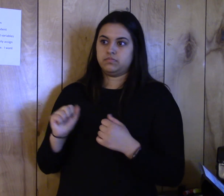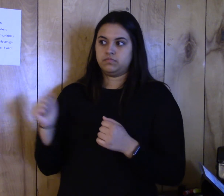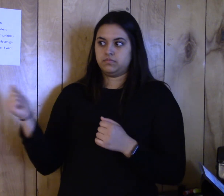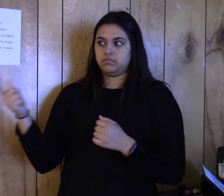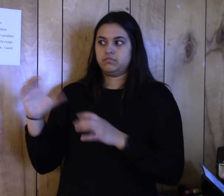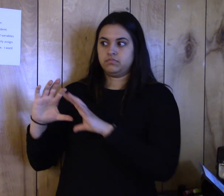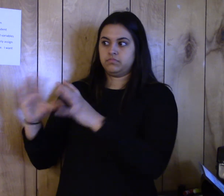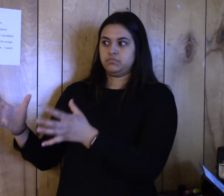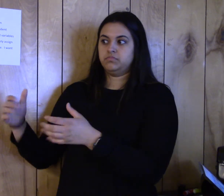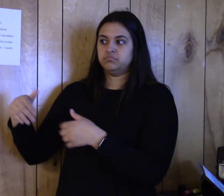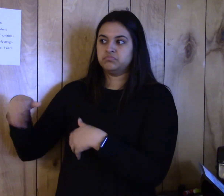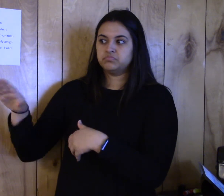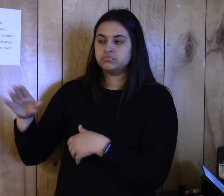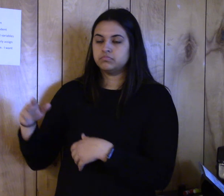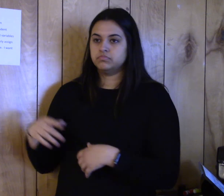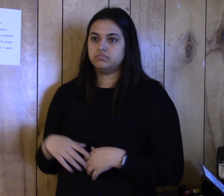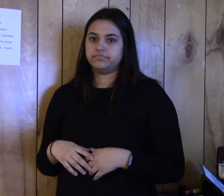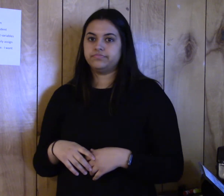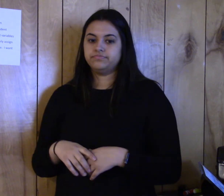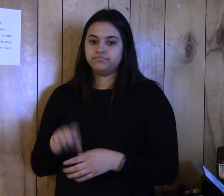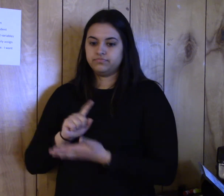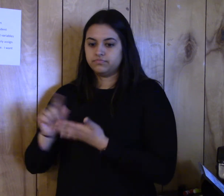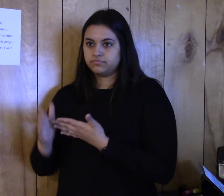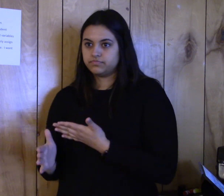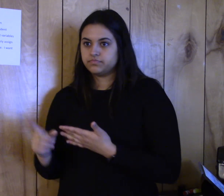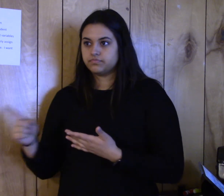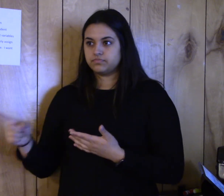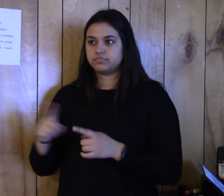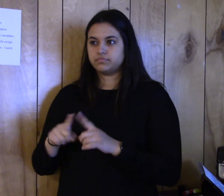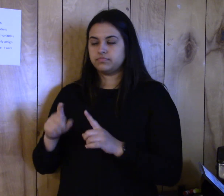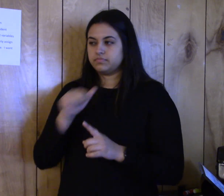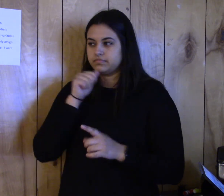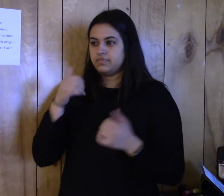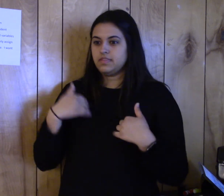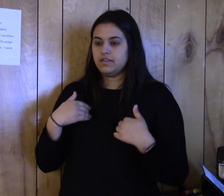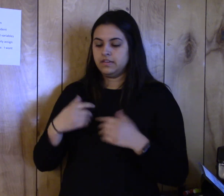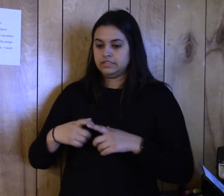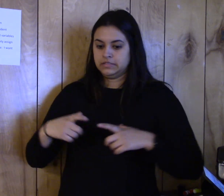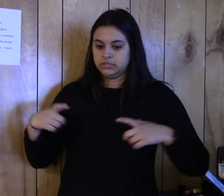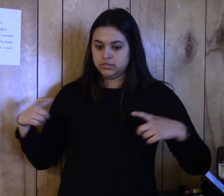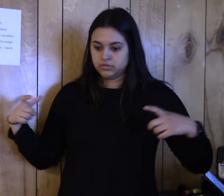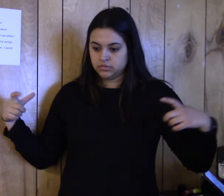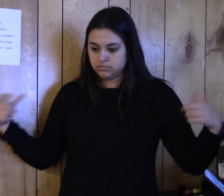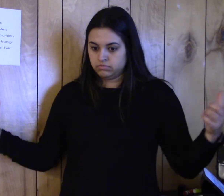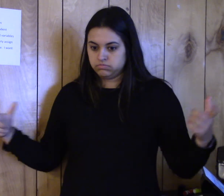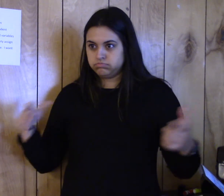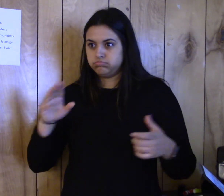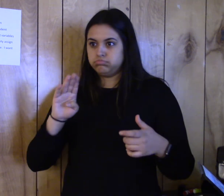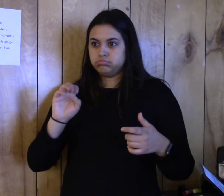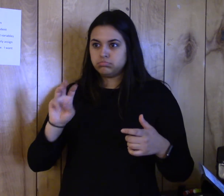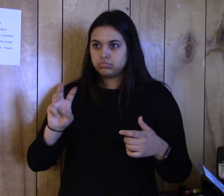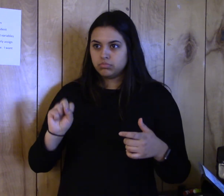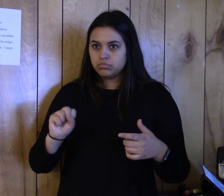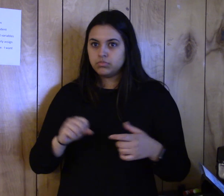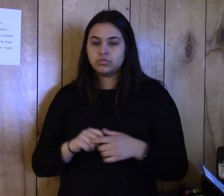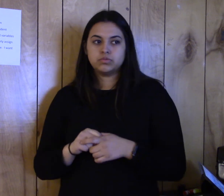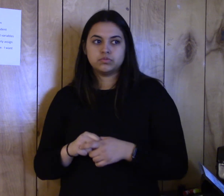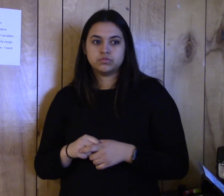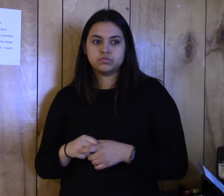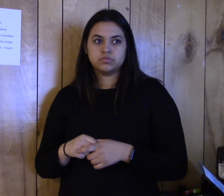they didn't have those massive compound bows that you have to like crank to get open, and you shoot them near